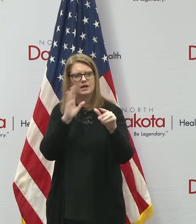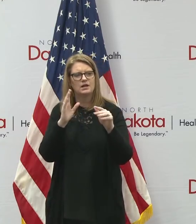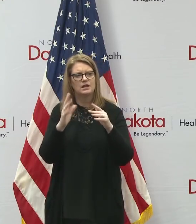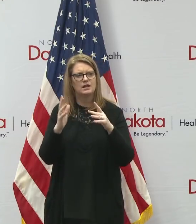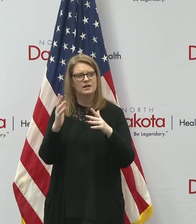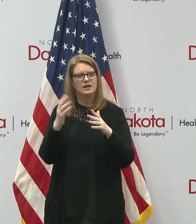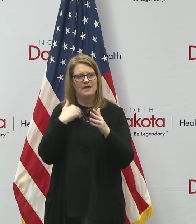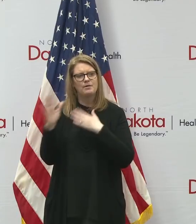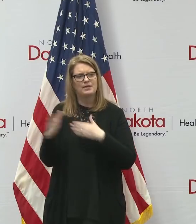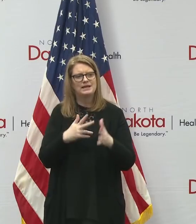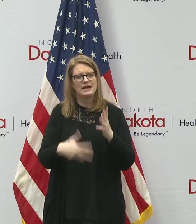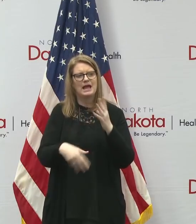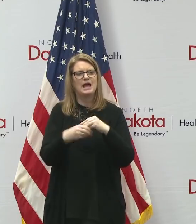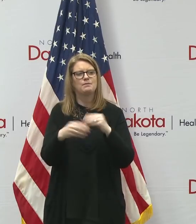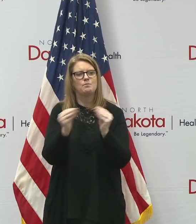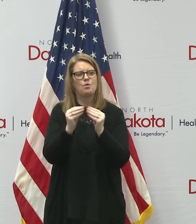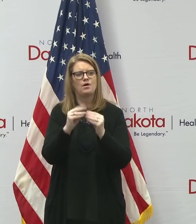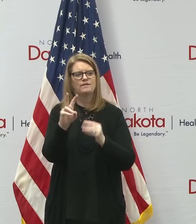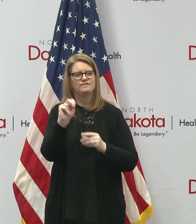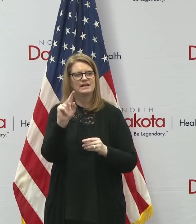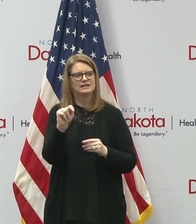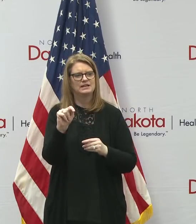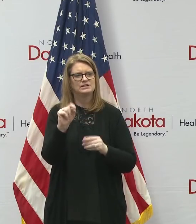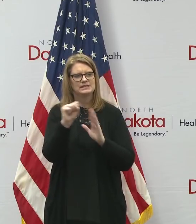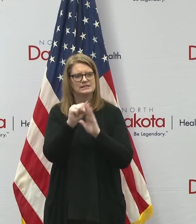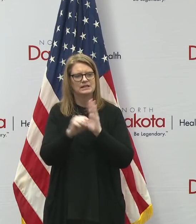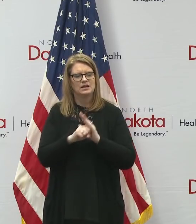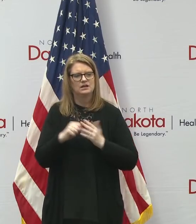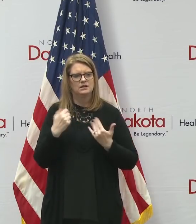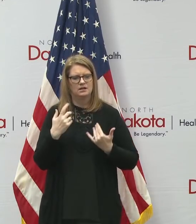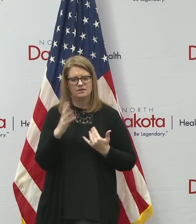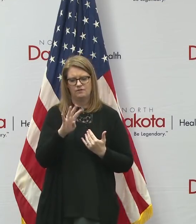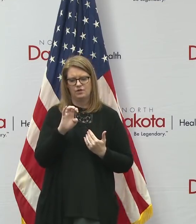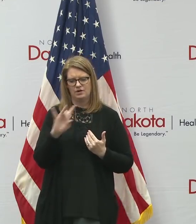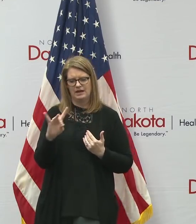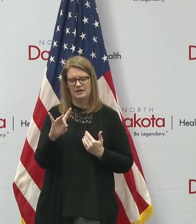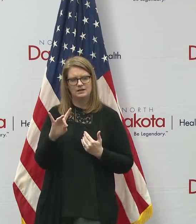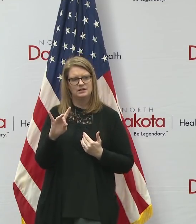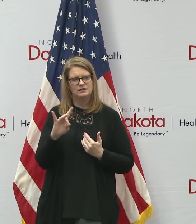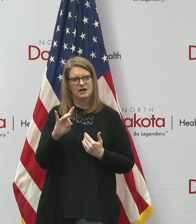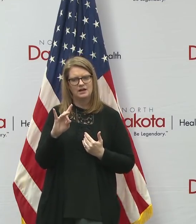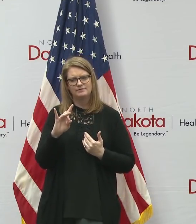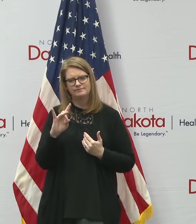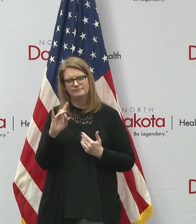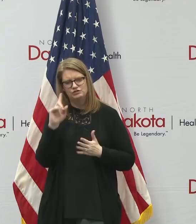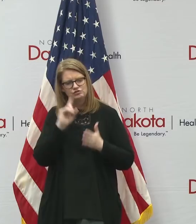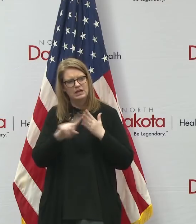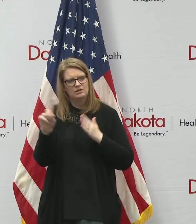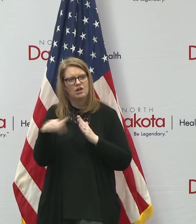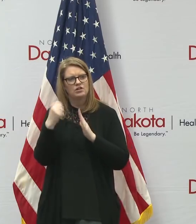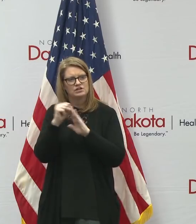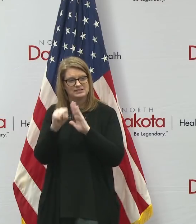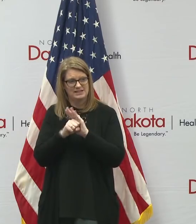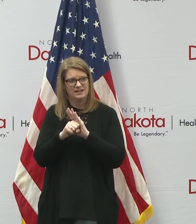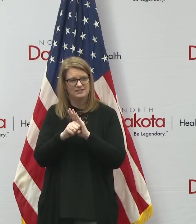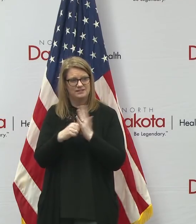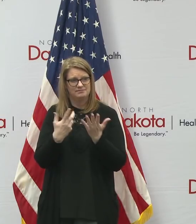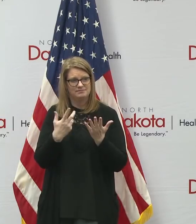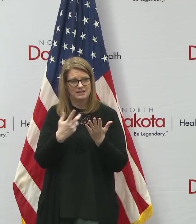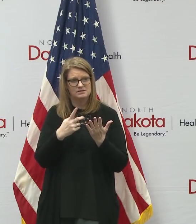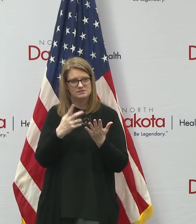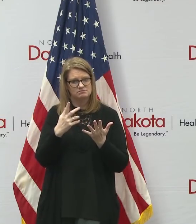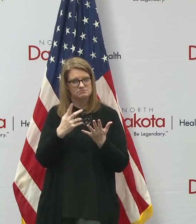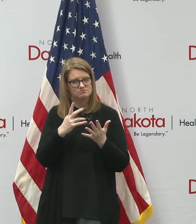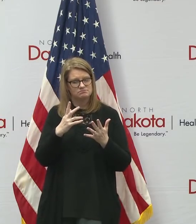No. Yeah, I said earlier, 408. I've looked around at some other states. That's pretty good for a state our